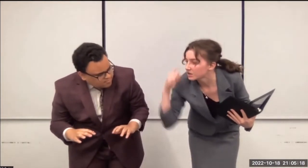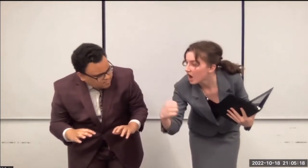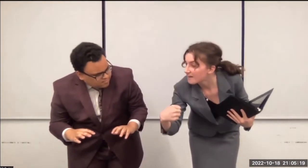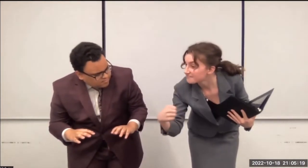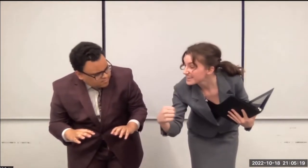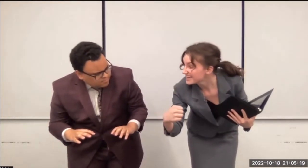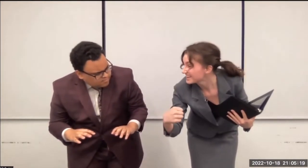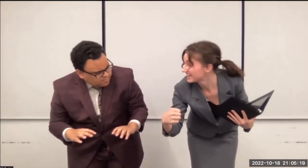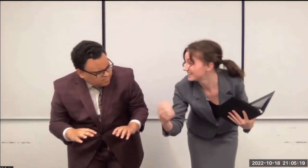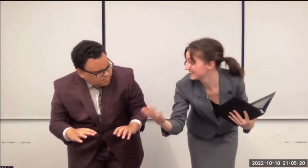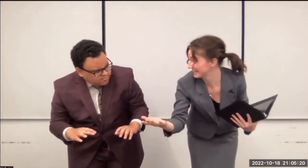coffee?